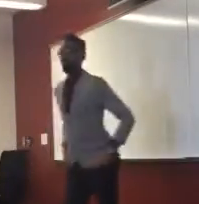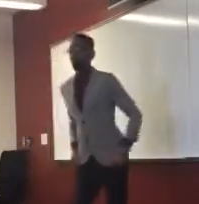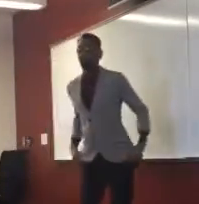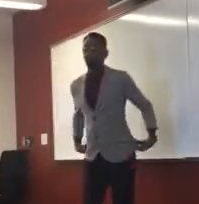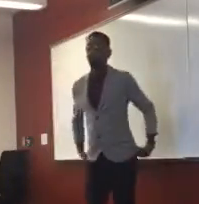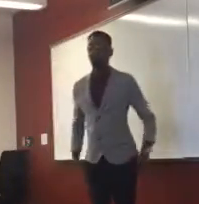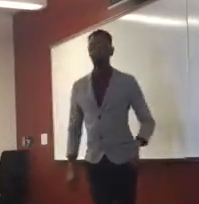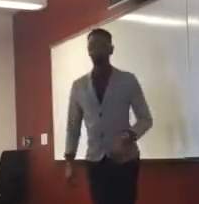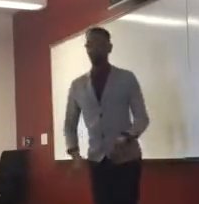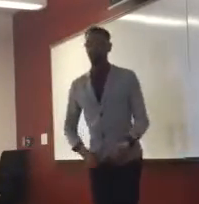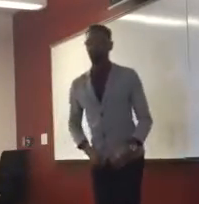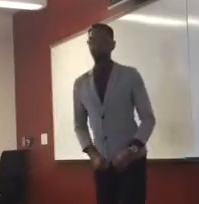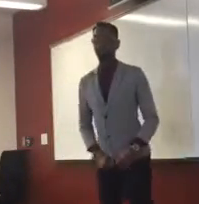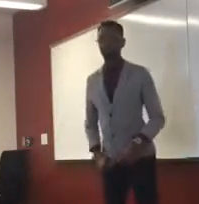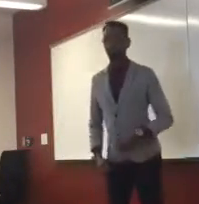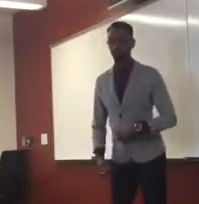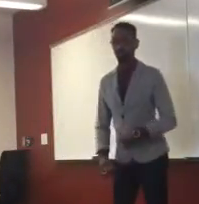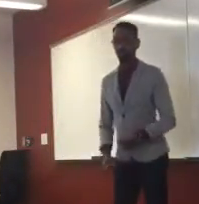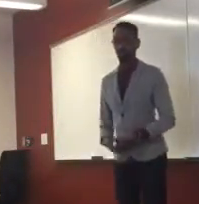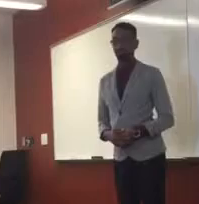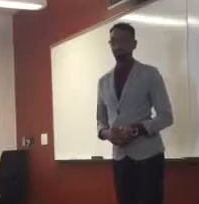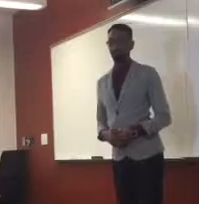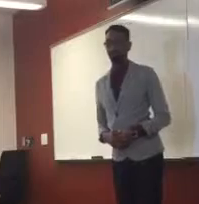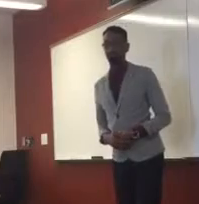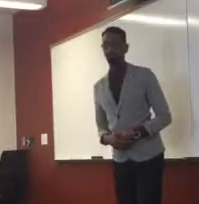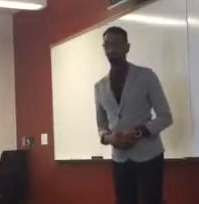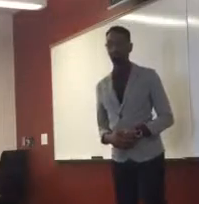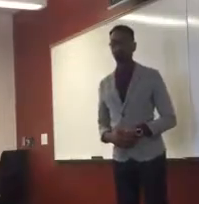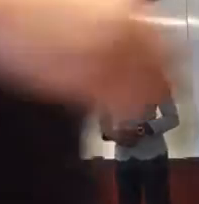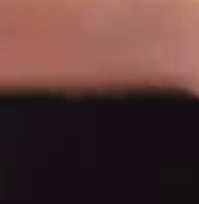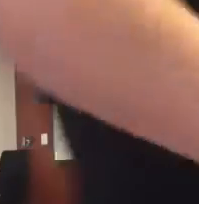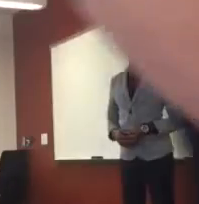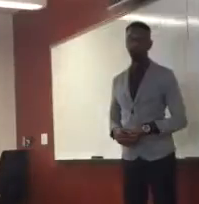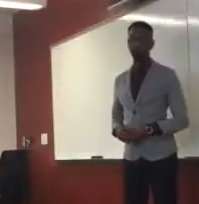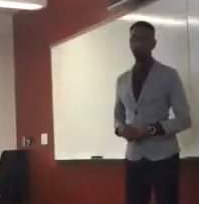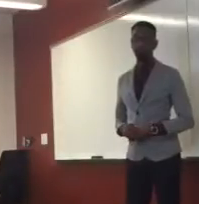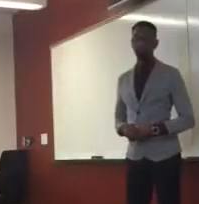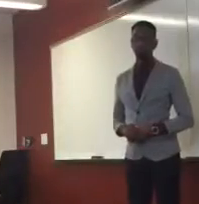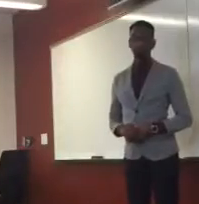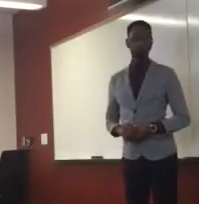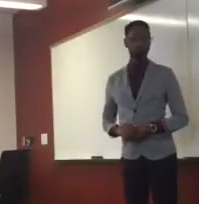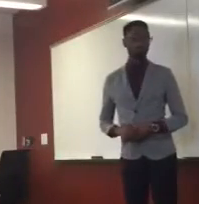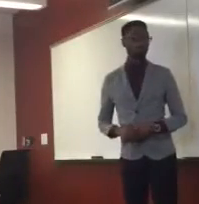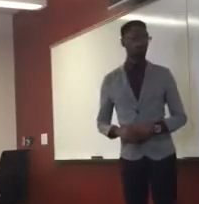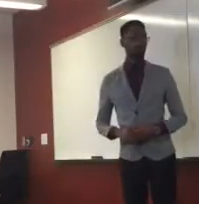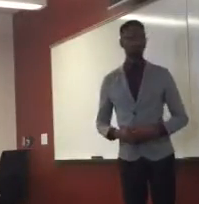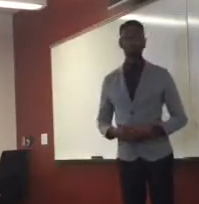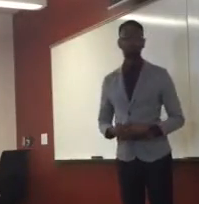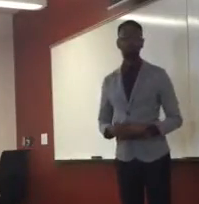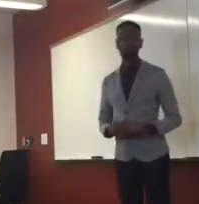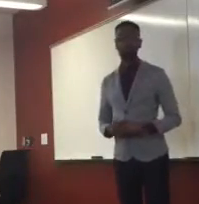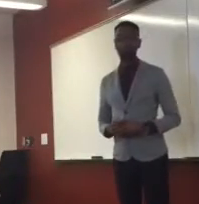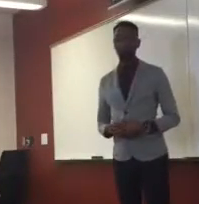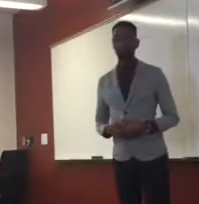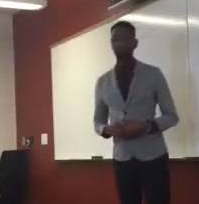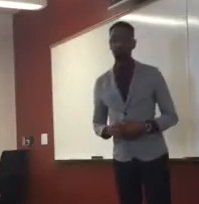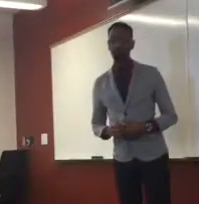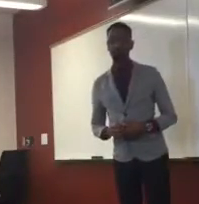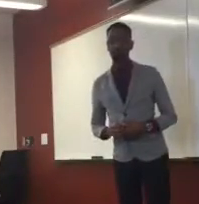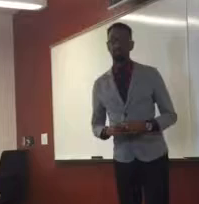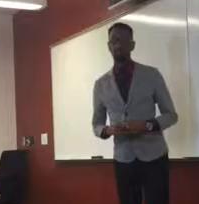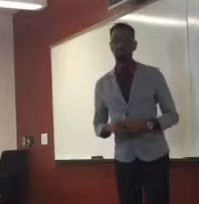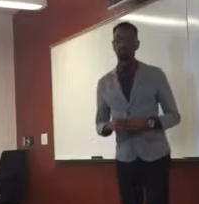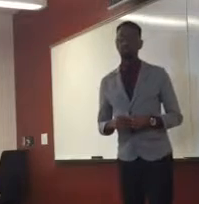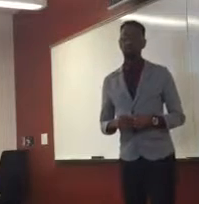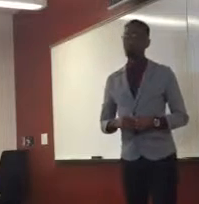Do you You don't need to stand. So, I don't know where so yes, so that it was very